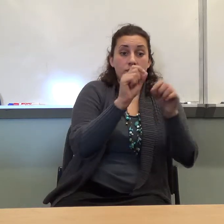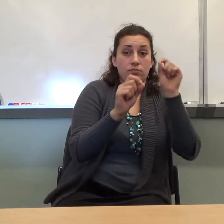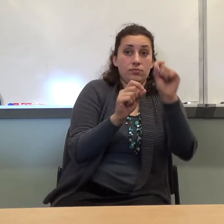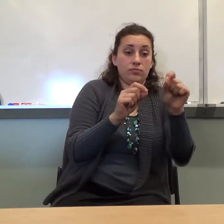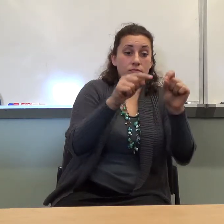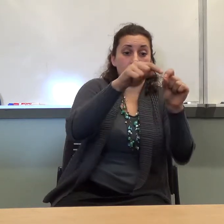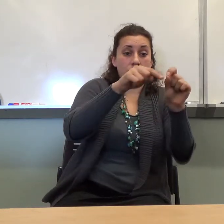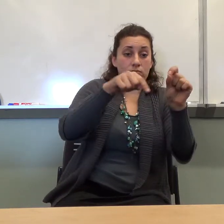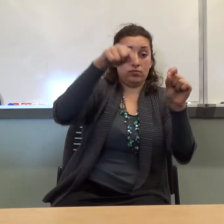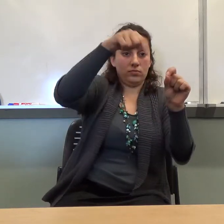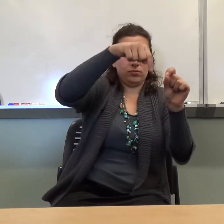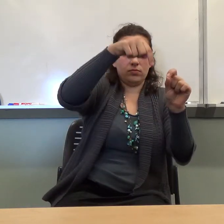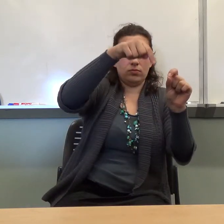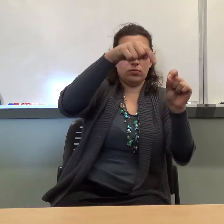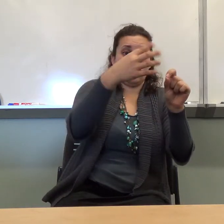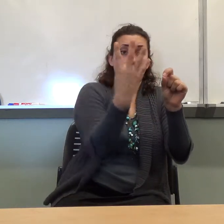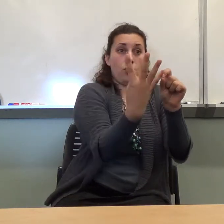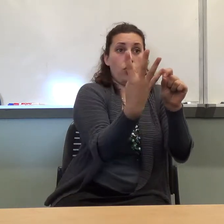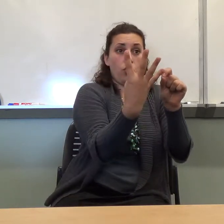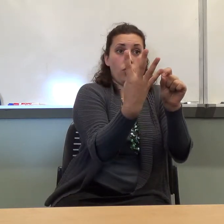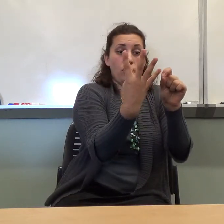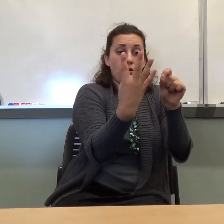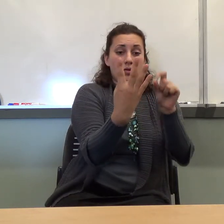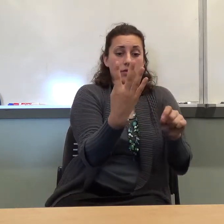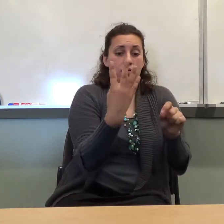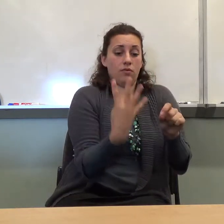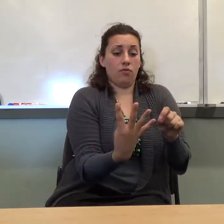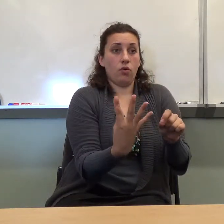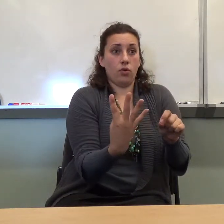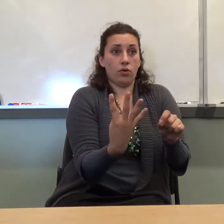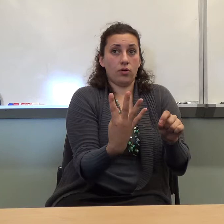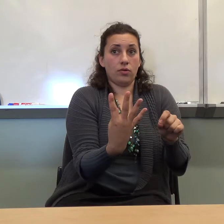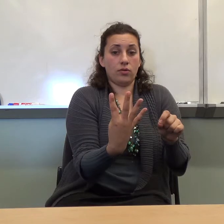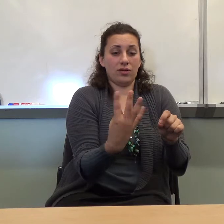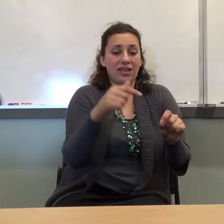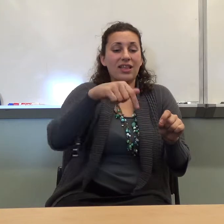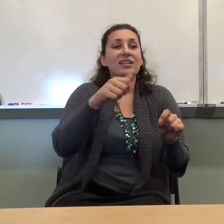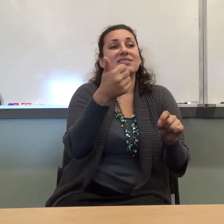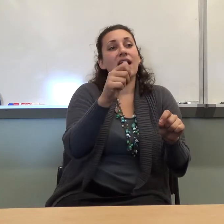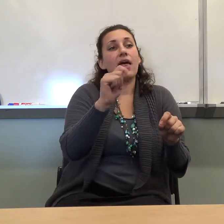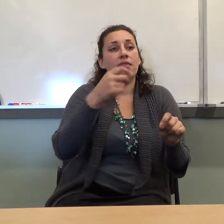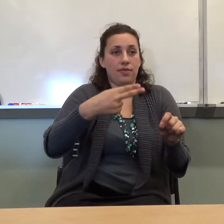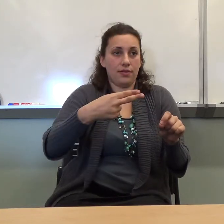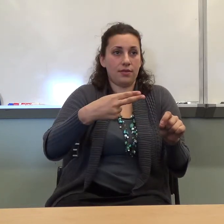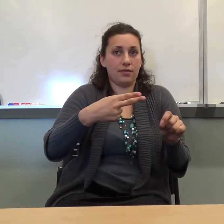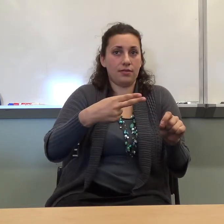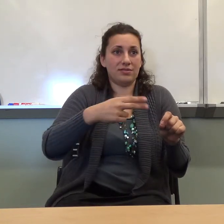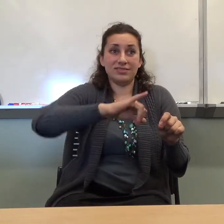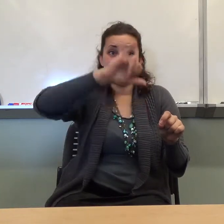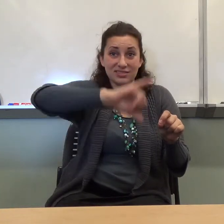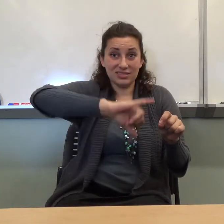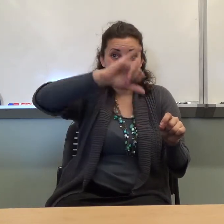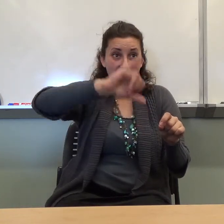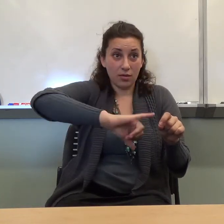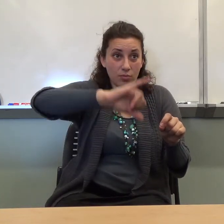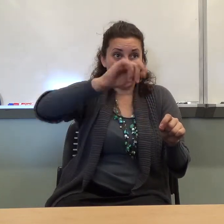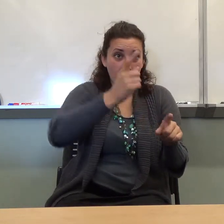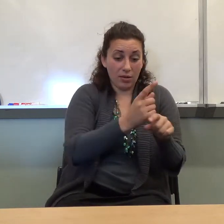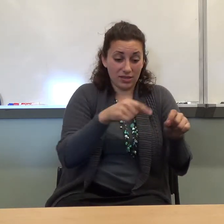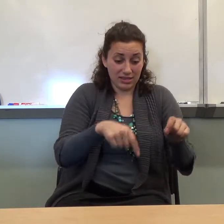in the tenths position. This is 4 in the tenths position. These two are identical in the tenths position. But this one is not. This one